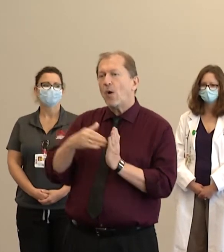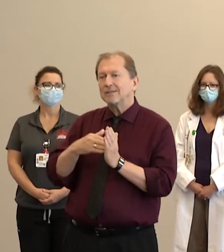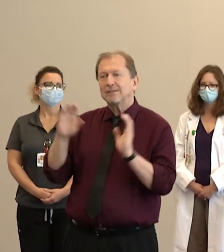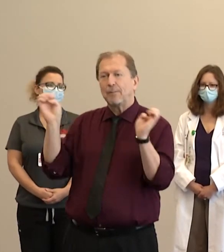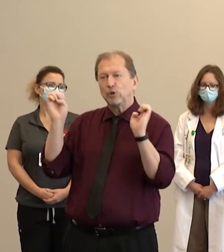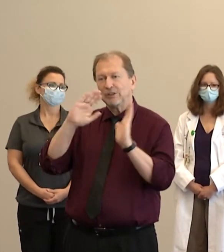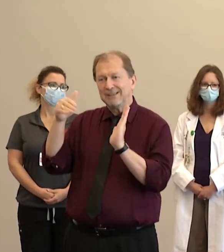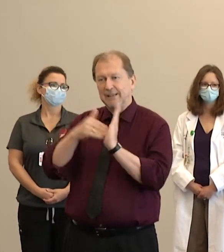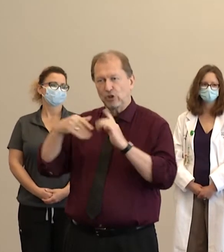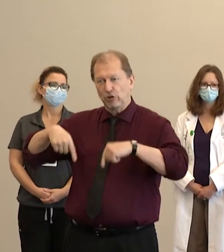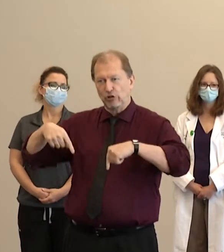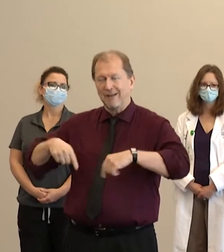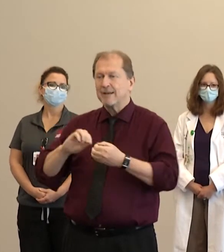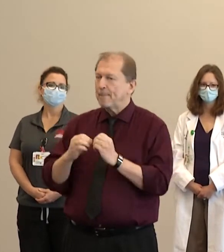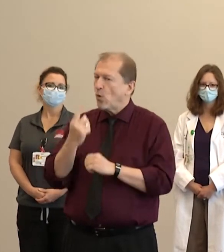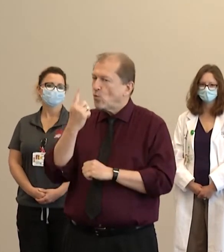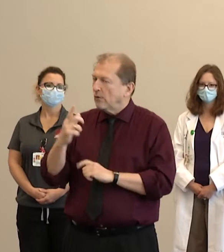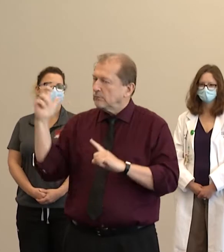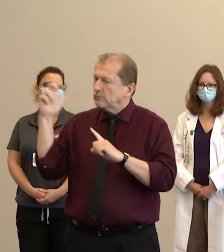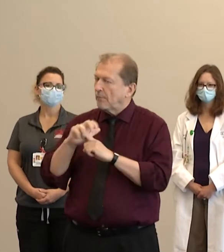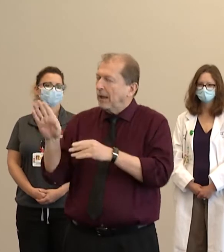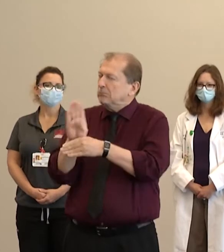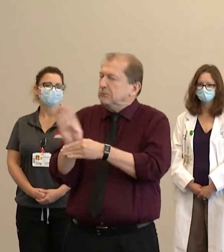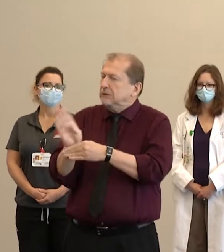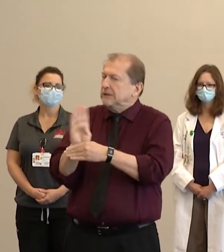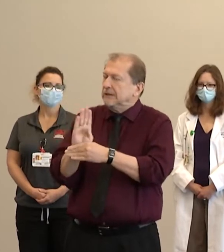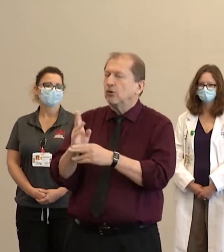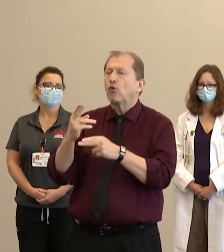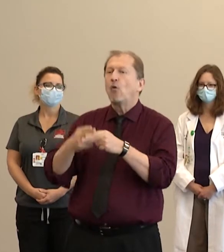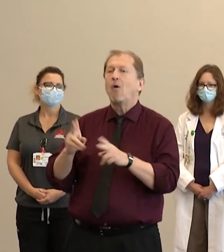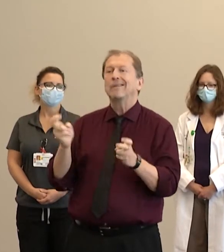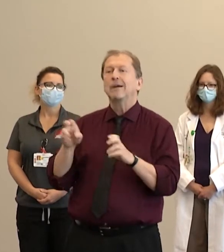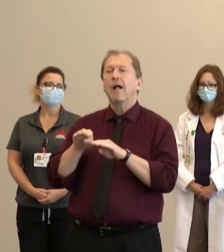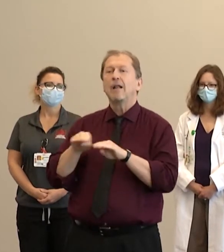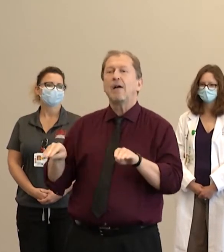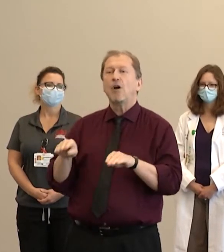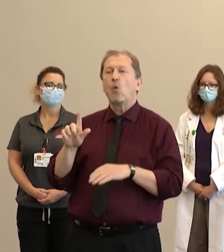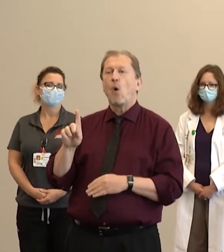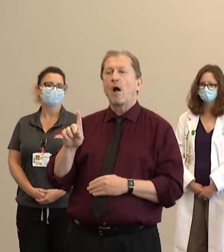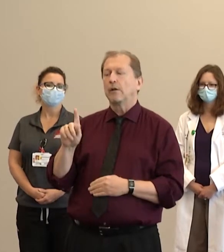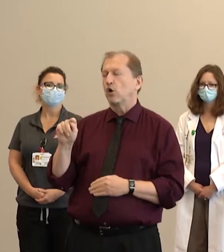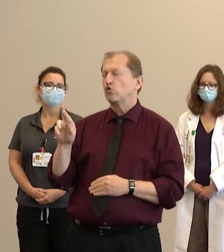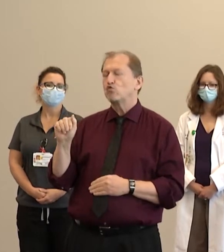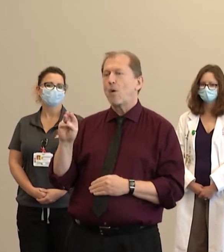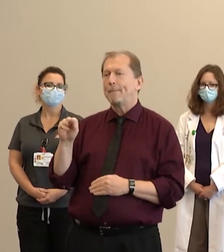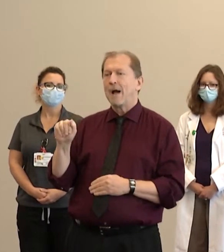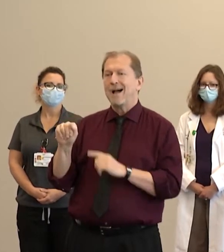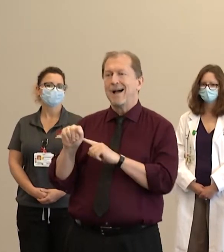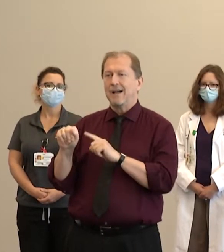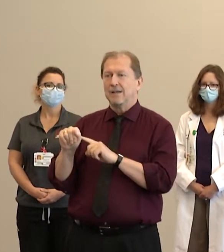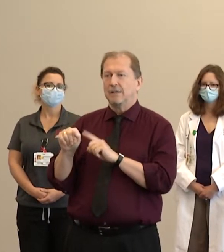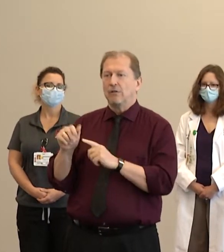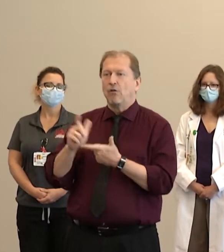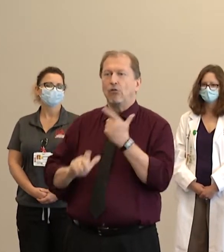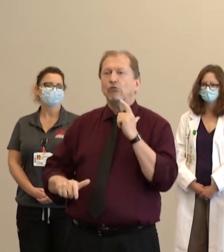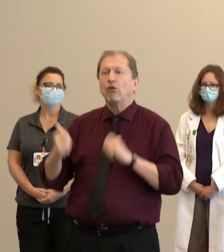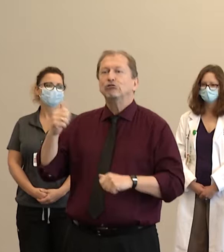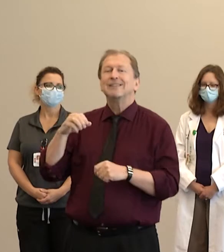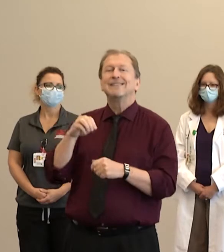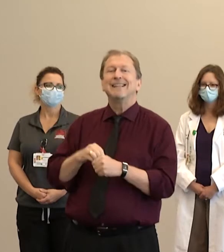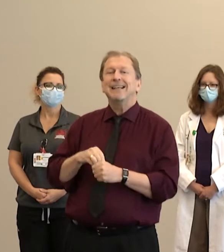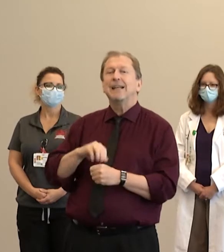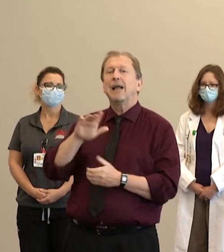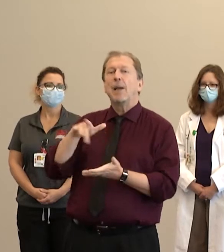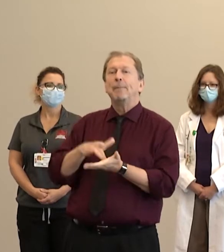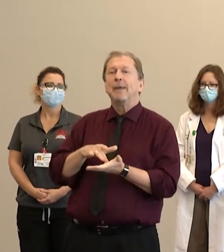again. We're the busiest Level 1 trauma center and largest emergency department in the Midwest.